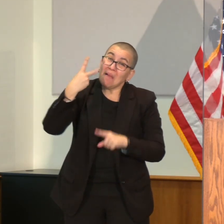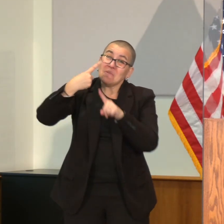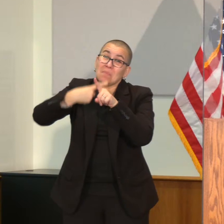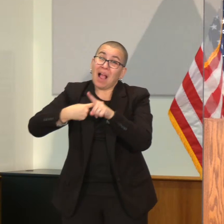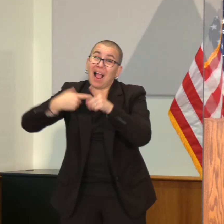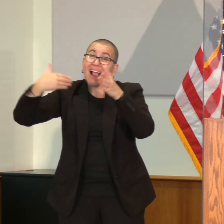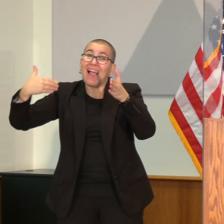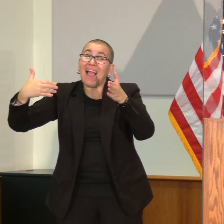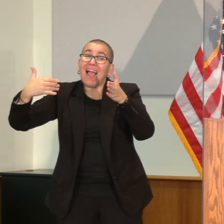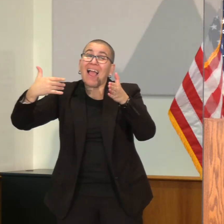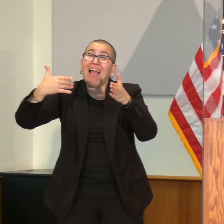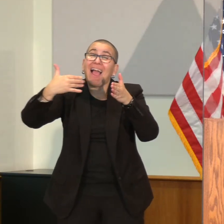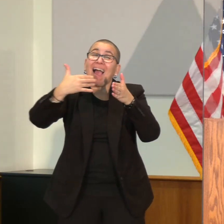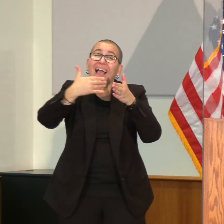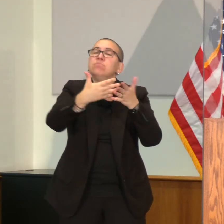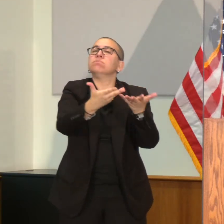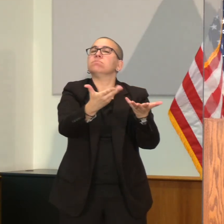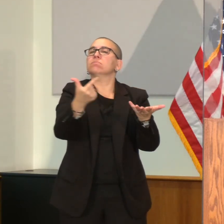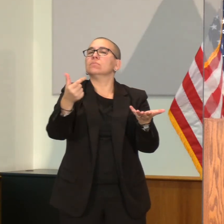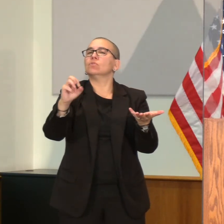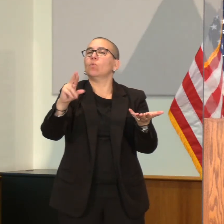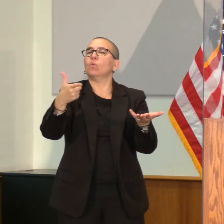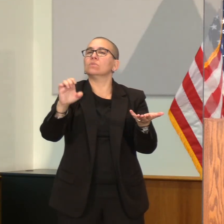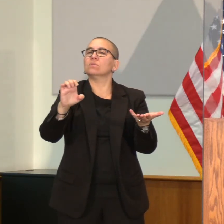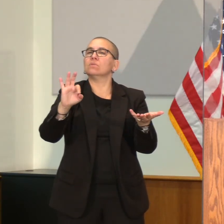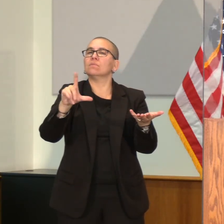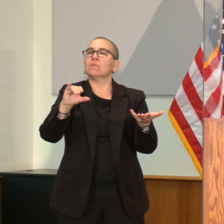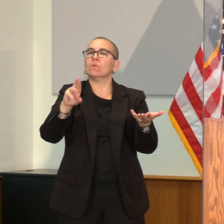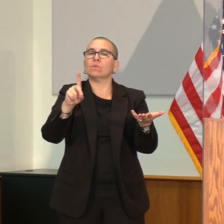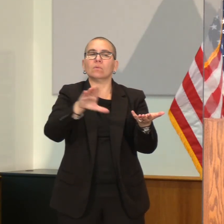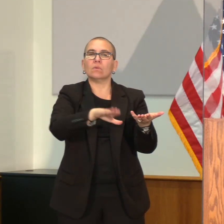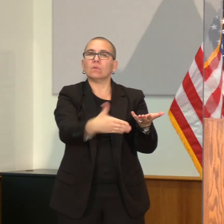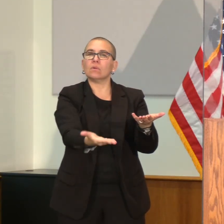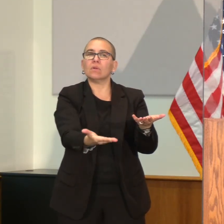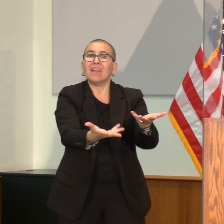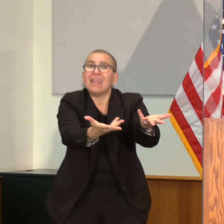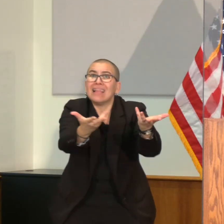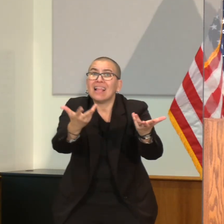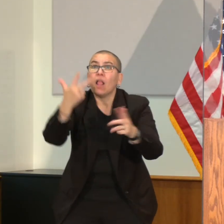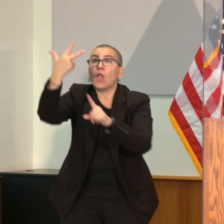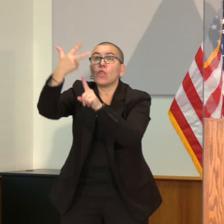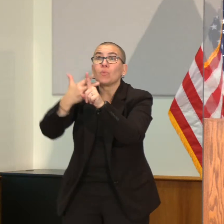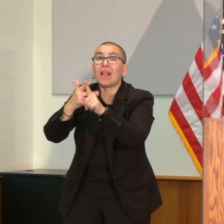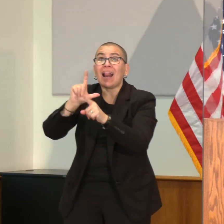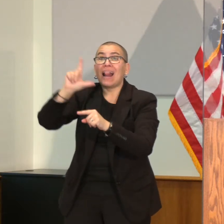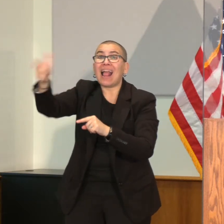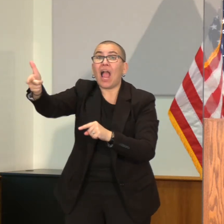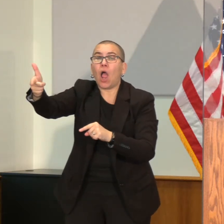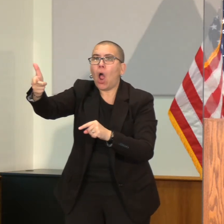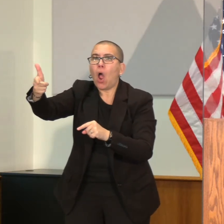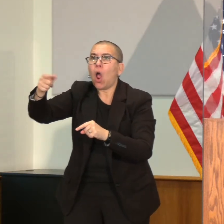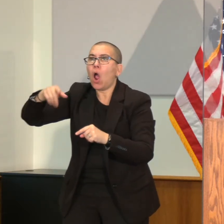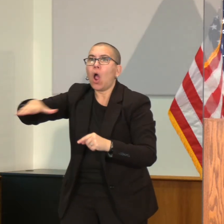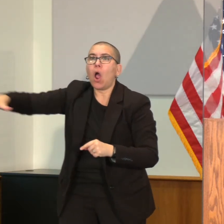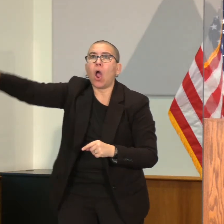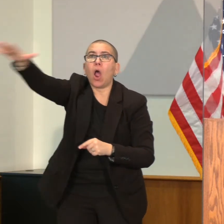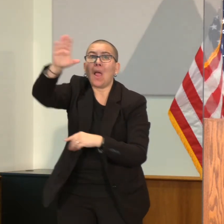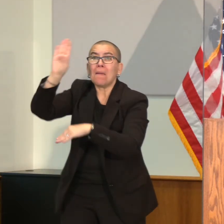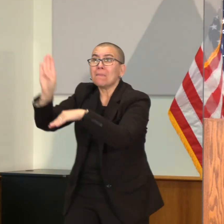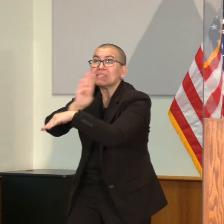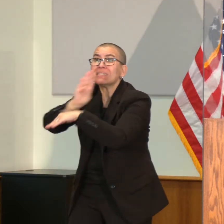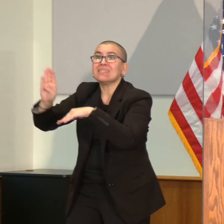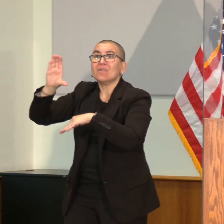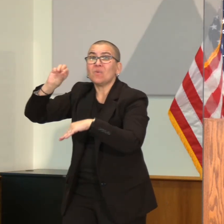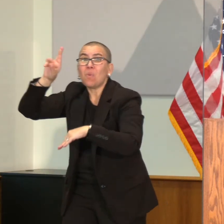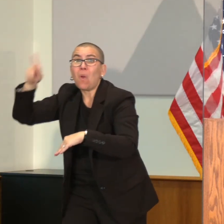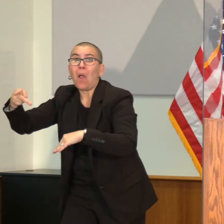Floyd was murdered. 3 months after that, under pressure from citizens, businesses, corporations,